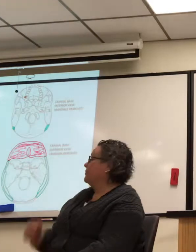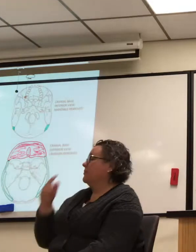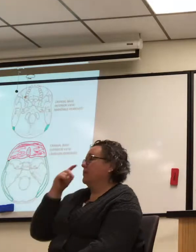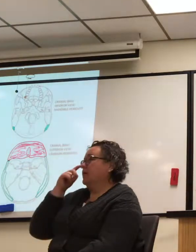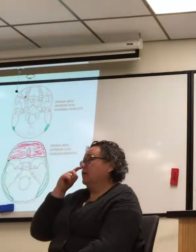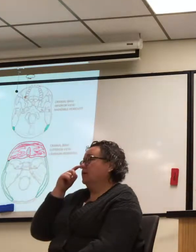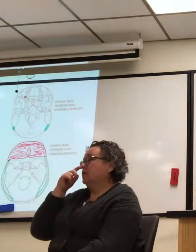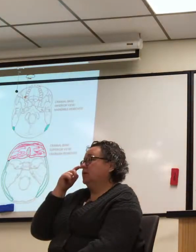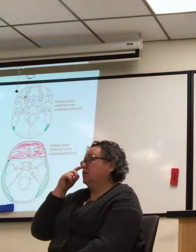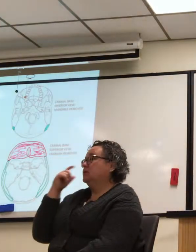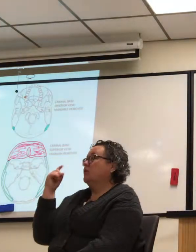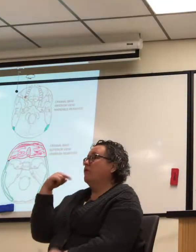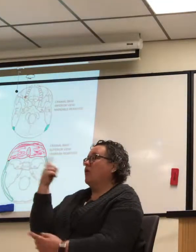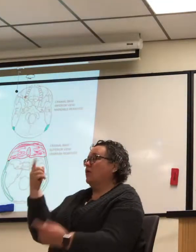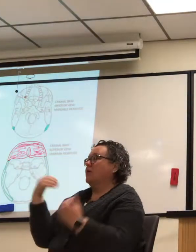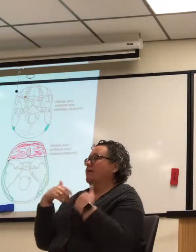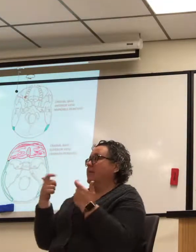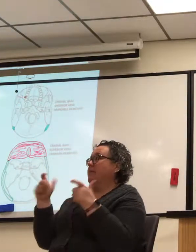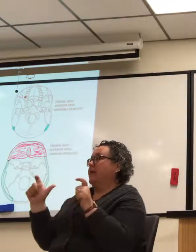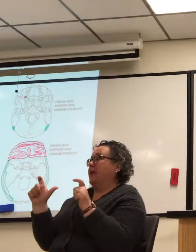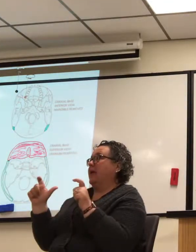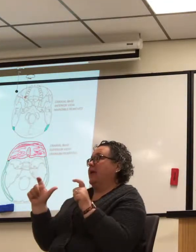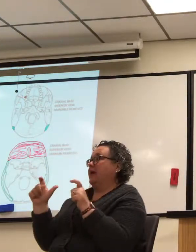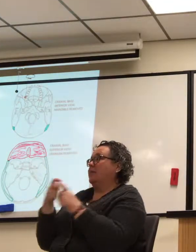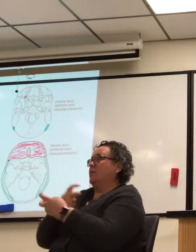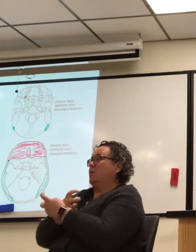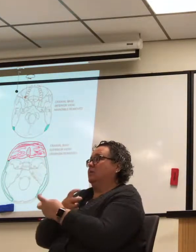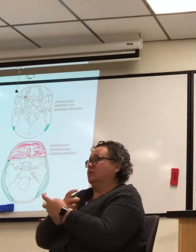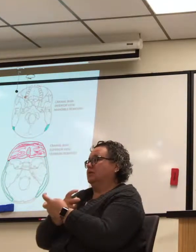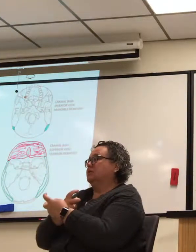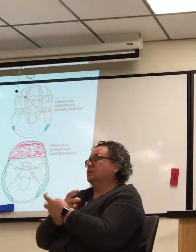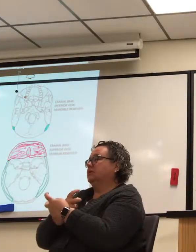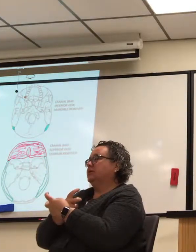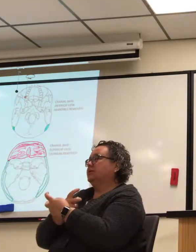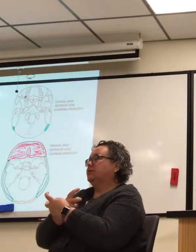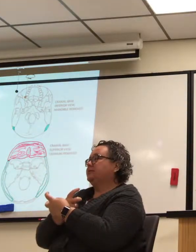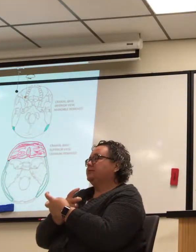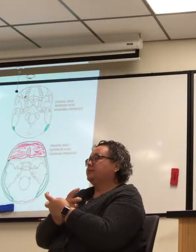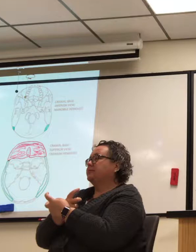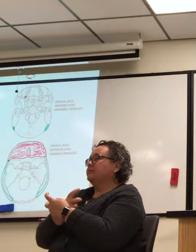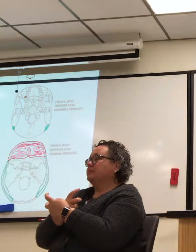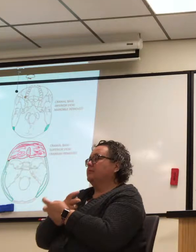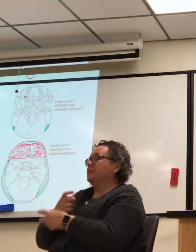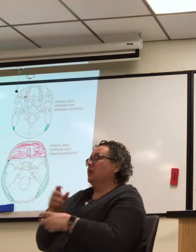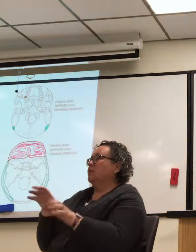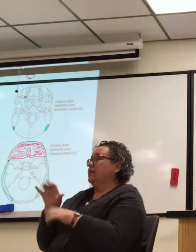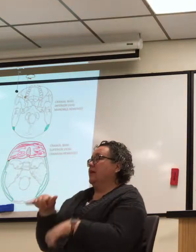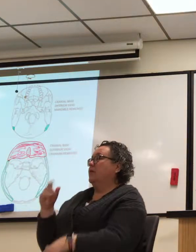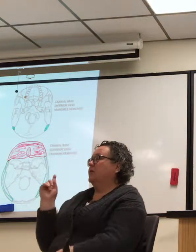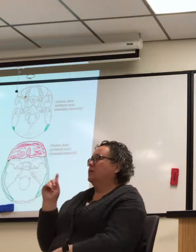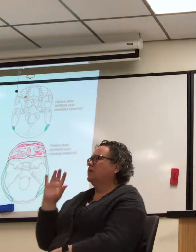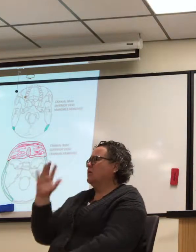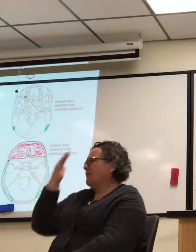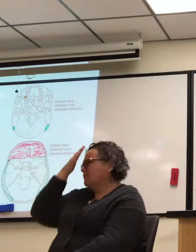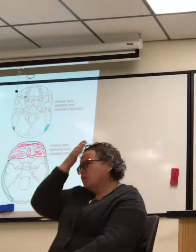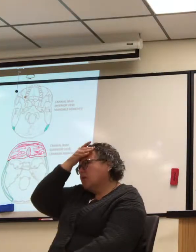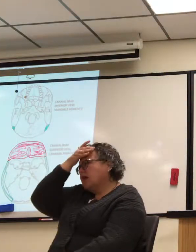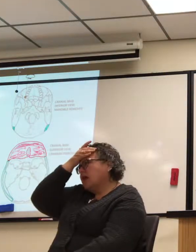So far you got the big bones of, we did this one. What's your forehead